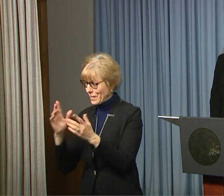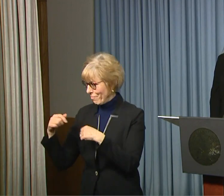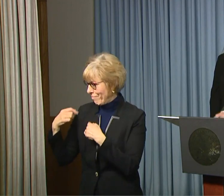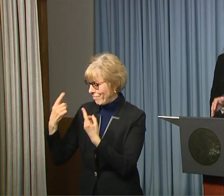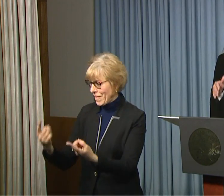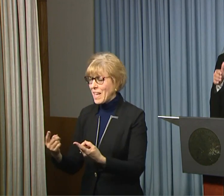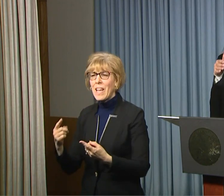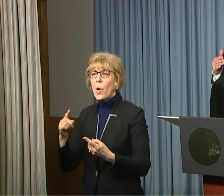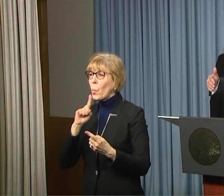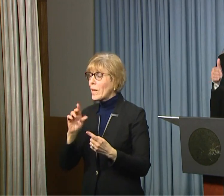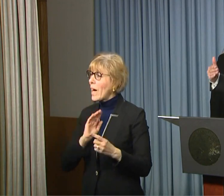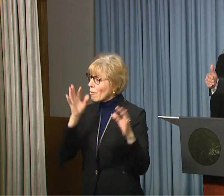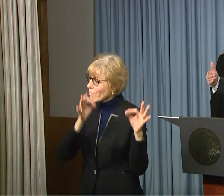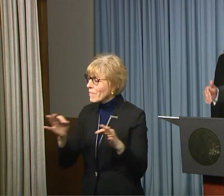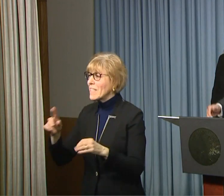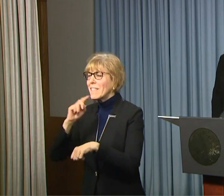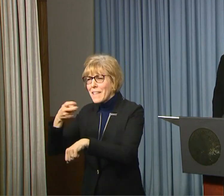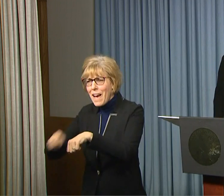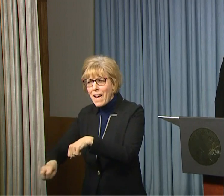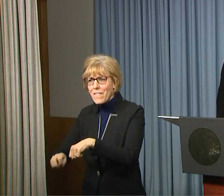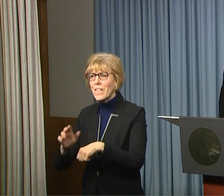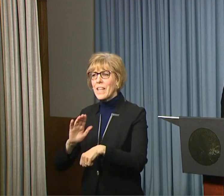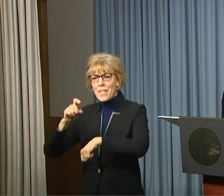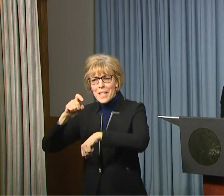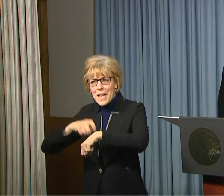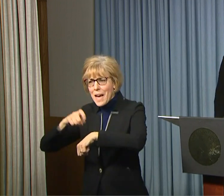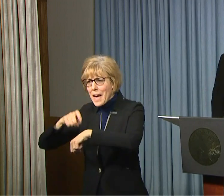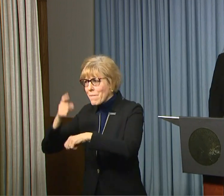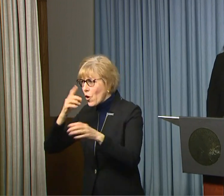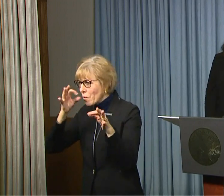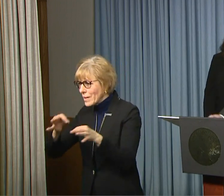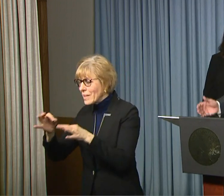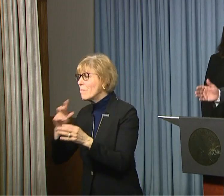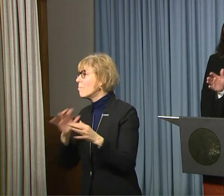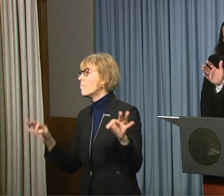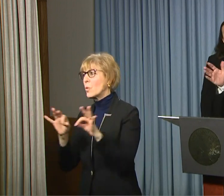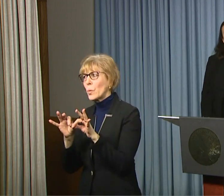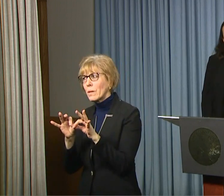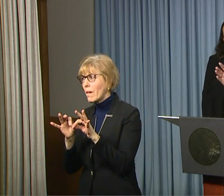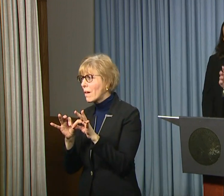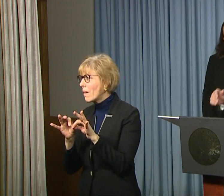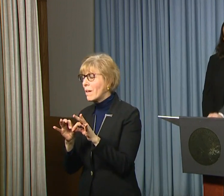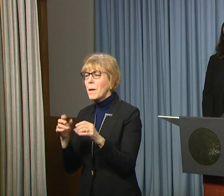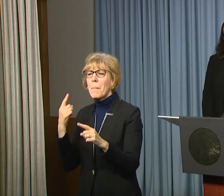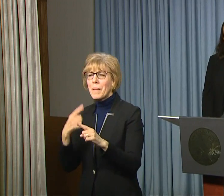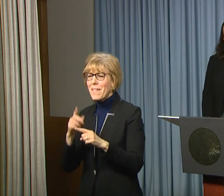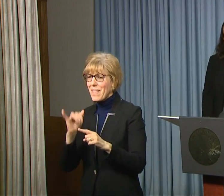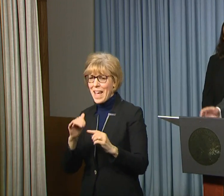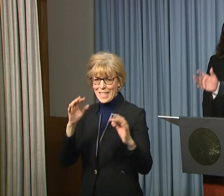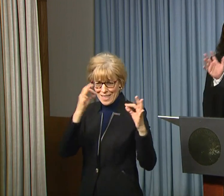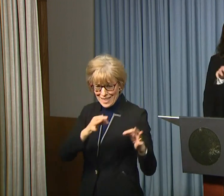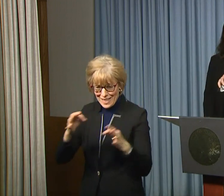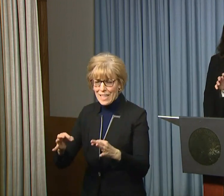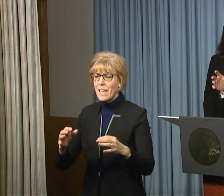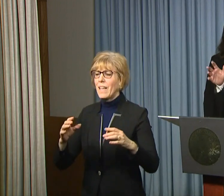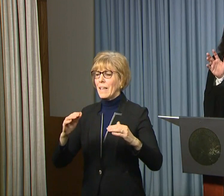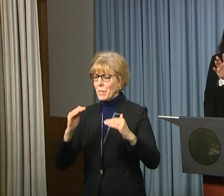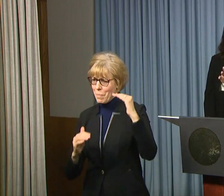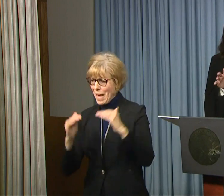stress that the timing of the decisions that we're making are critical. And we have to balance that not just with